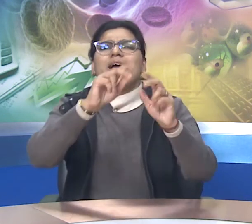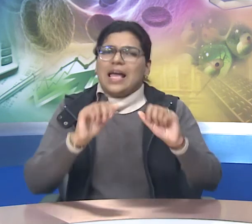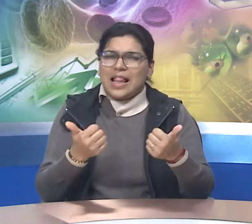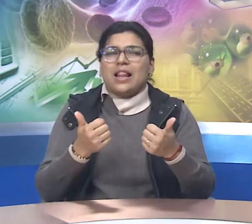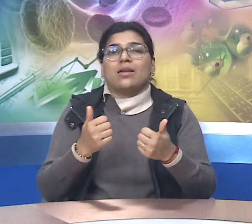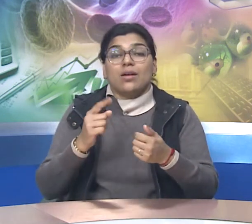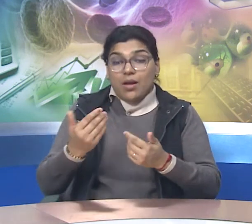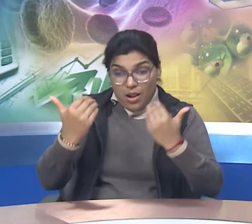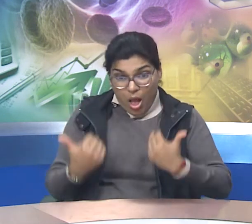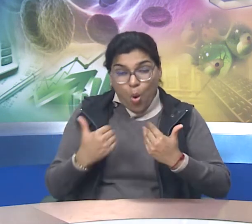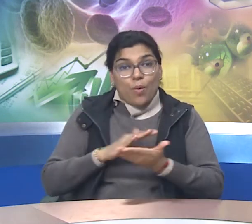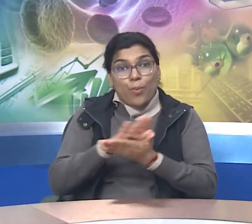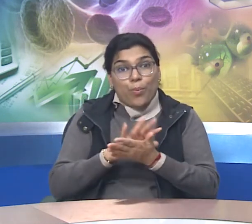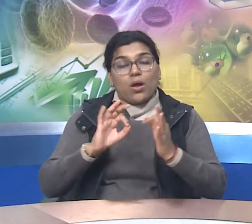on work.